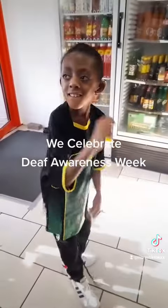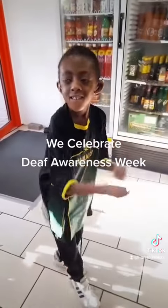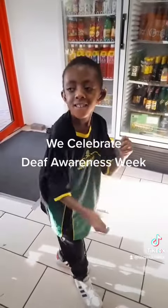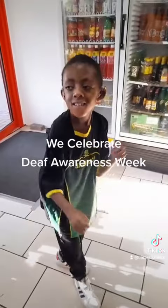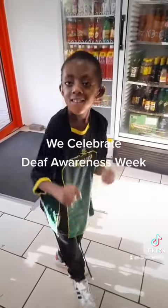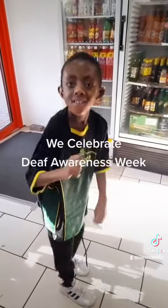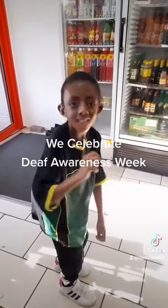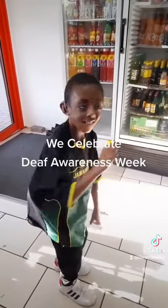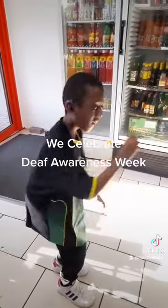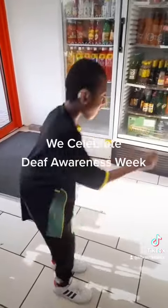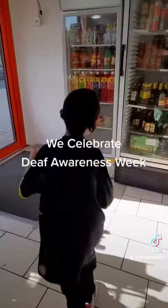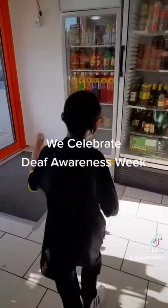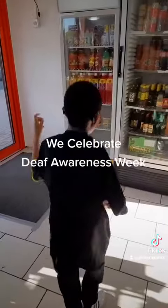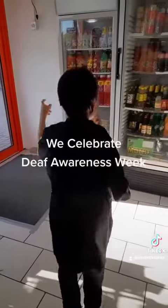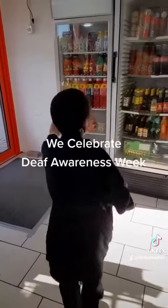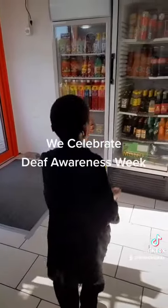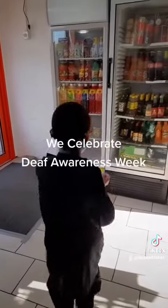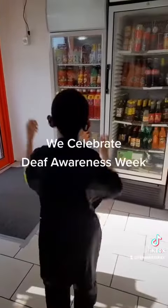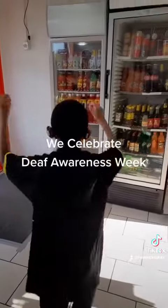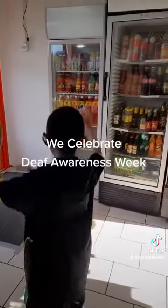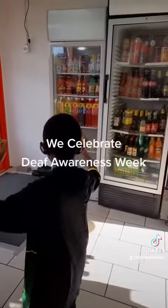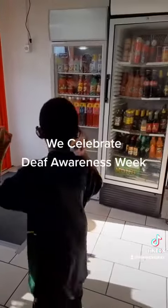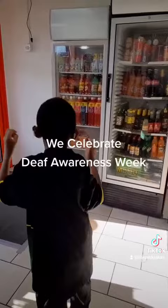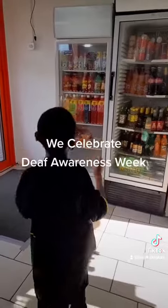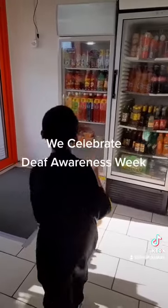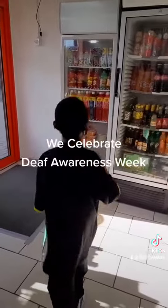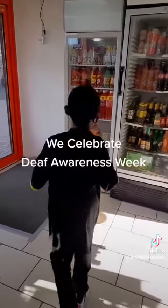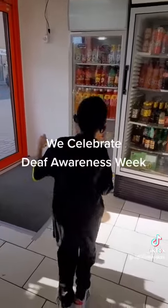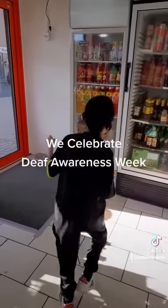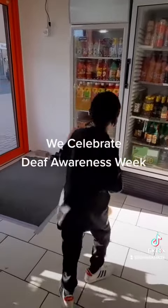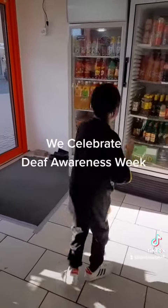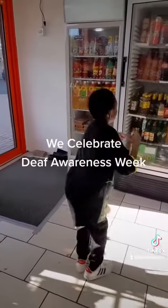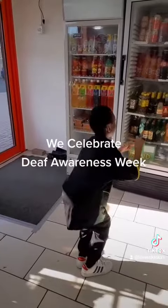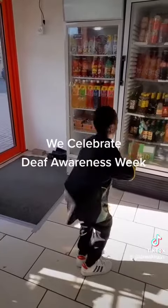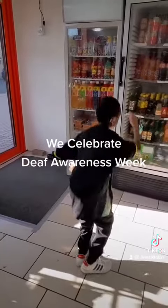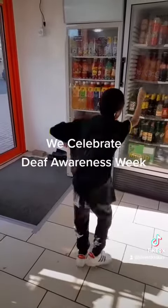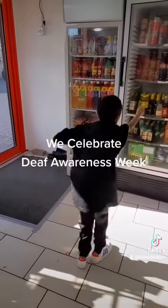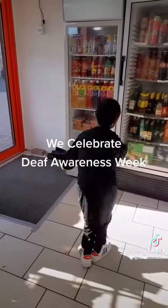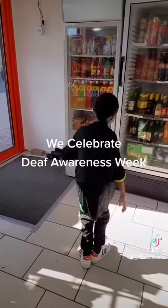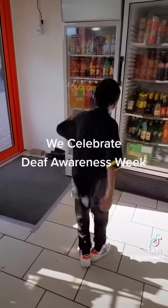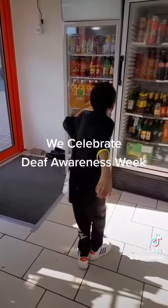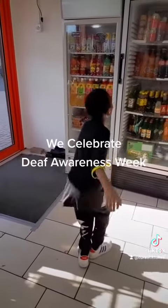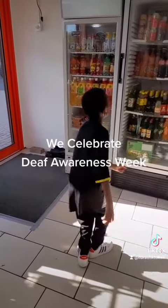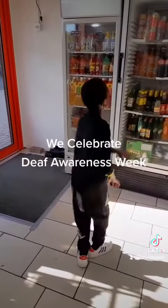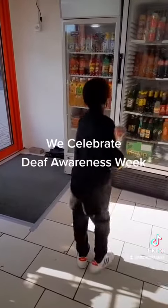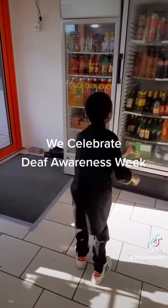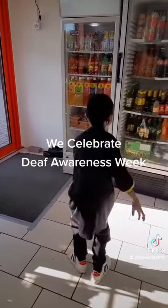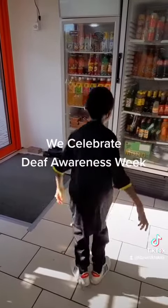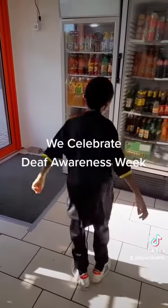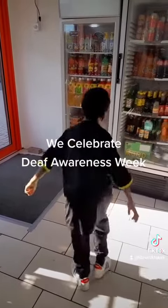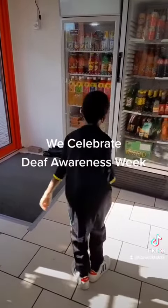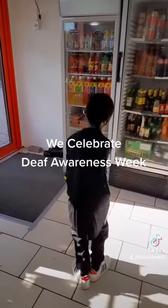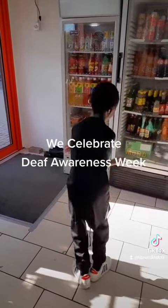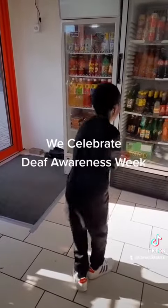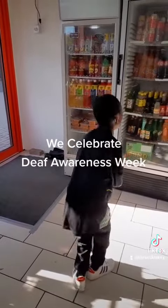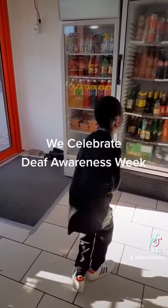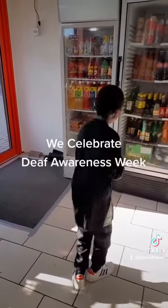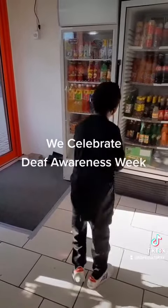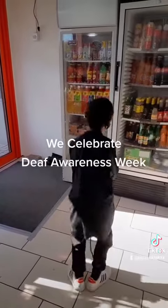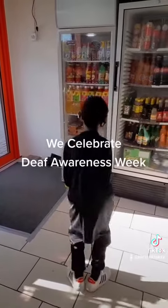Yeah, I'm sorry